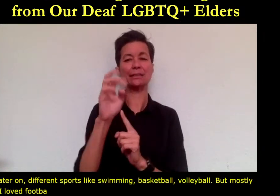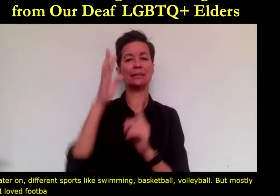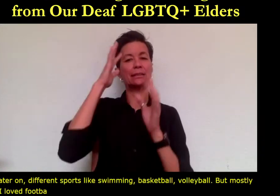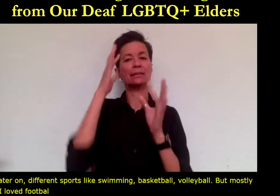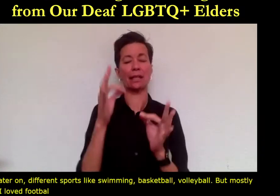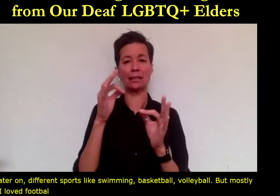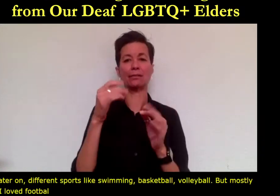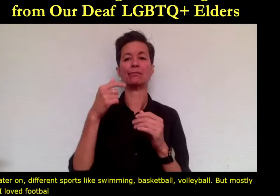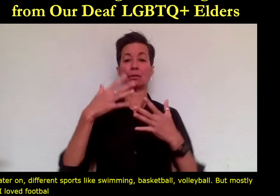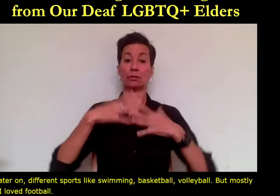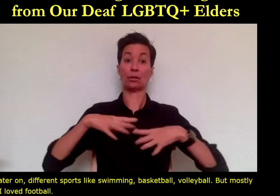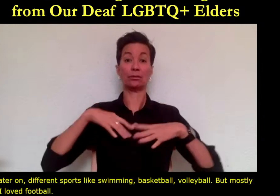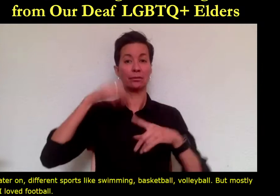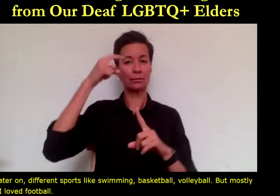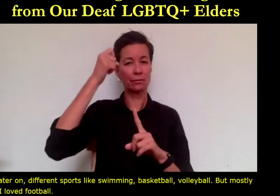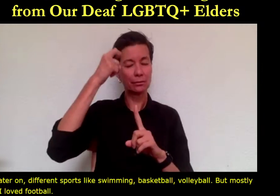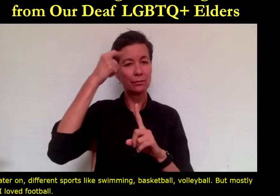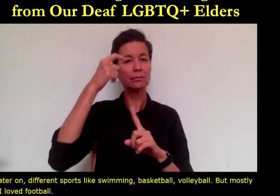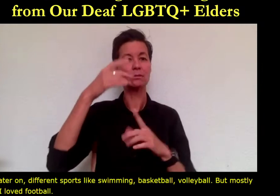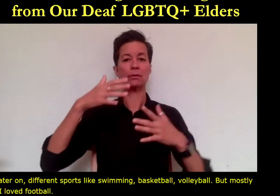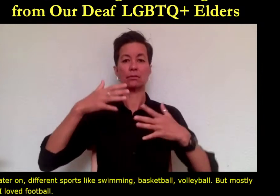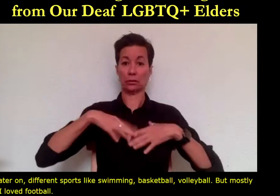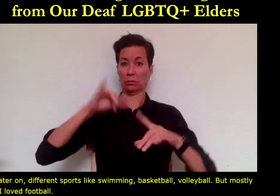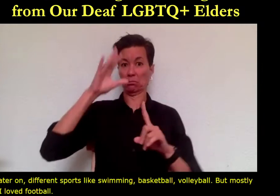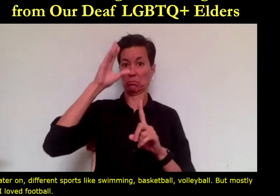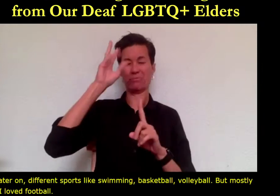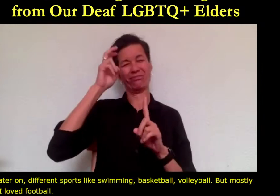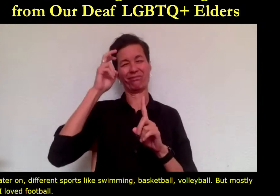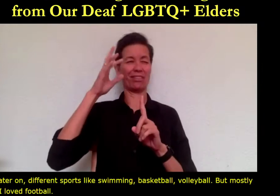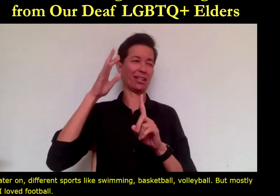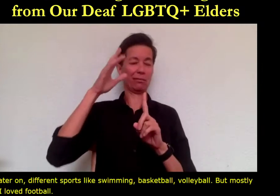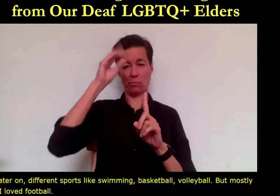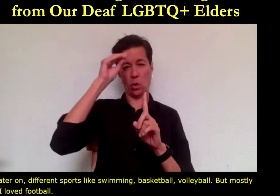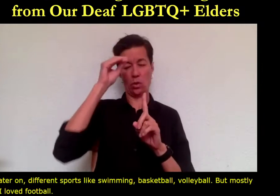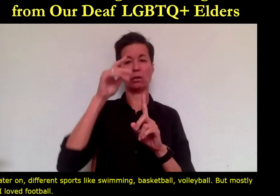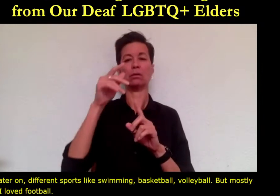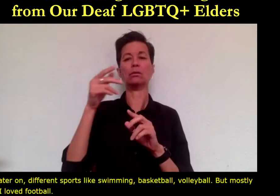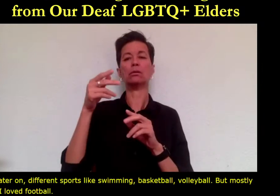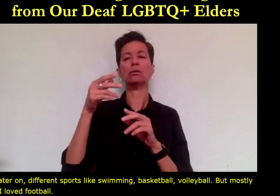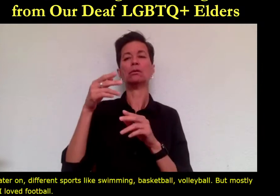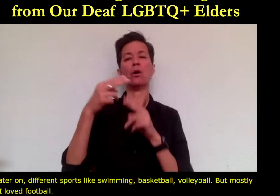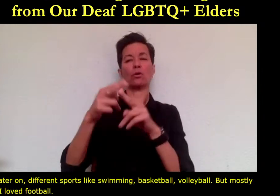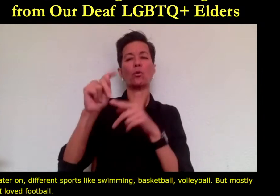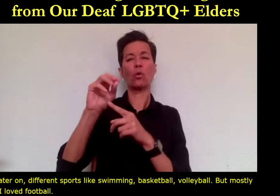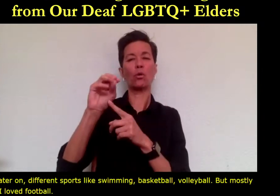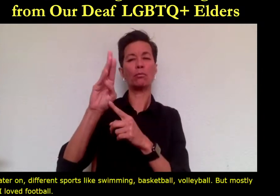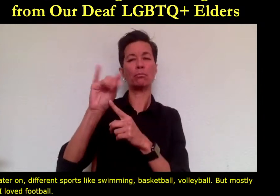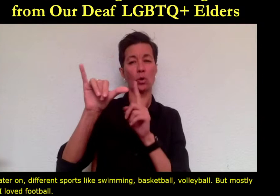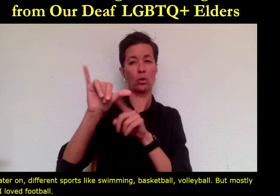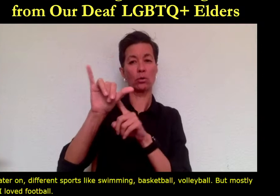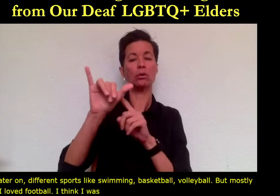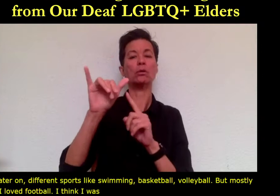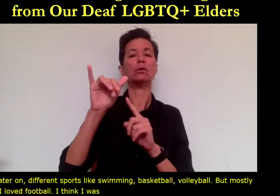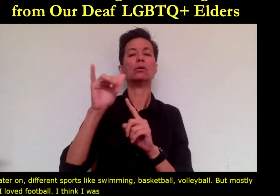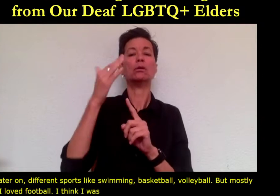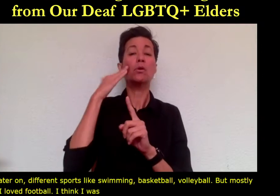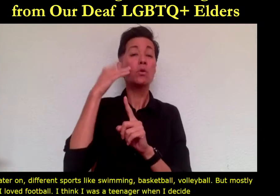i think i was a teenager i decided to get dressed up i guess you could say dress like a boys but more like a